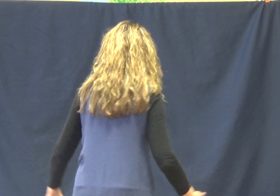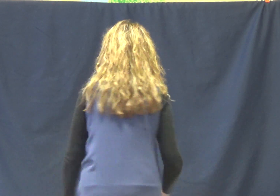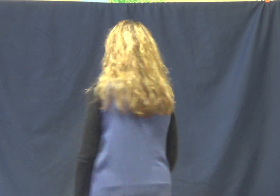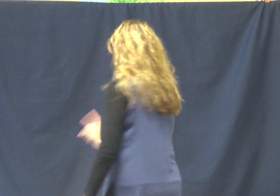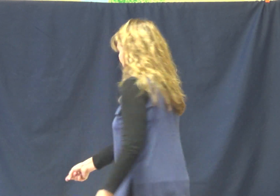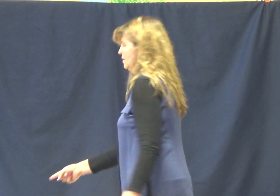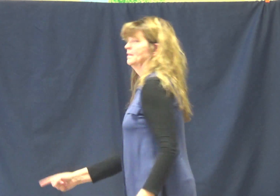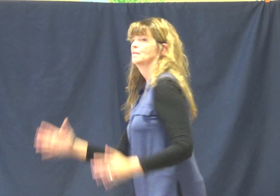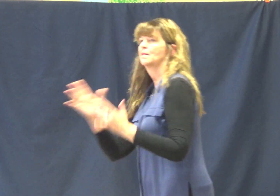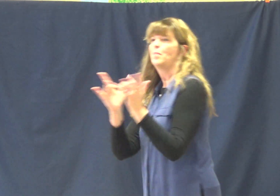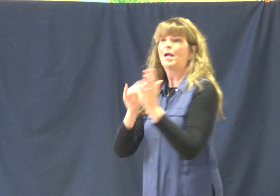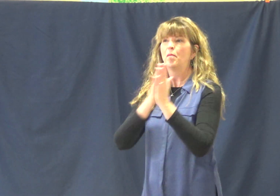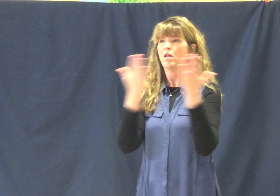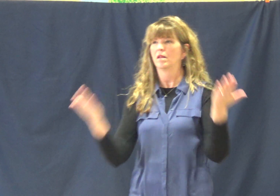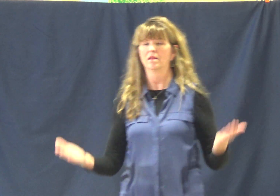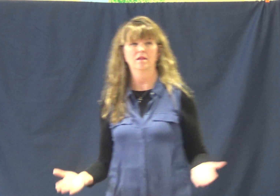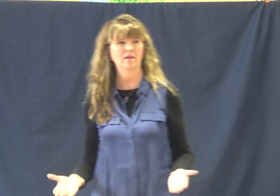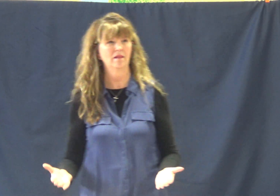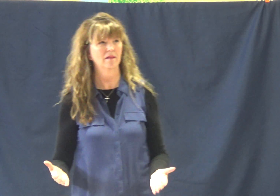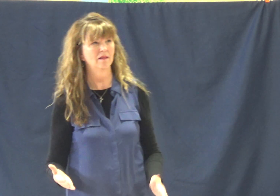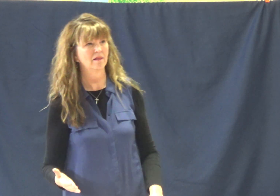blessed with the Holy Scriptures.